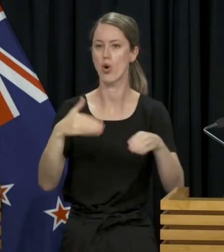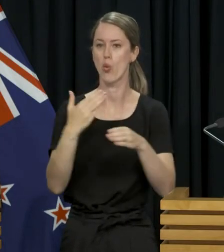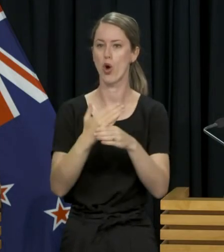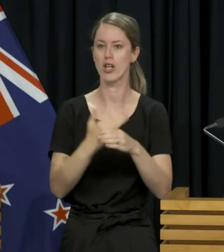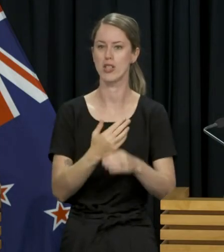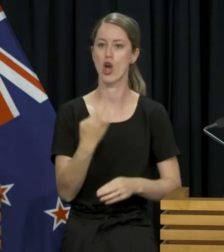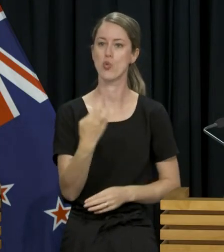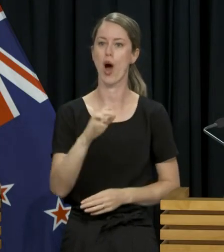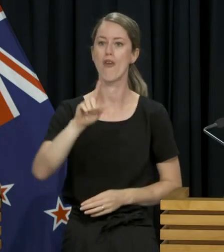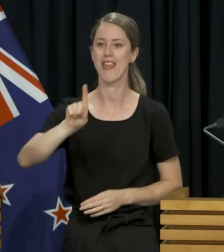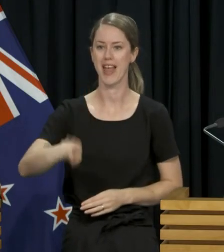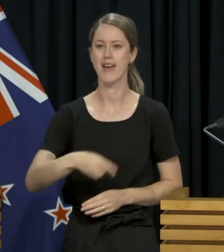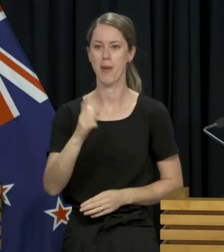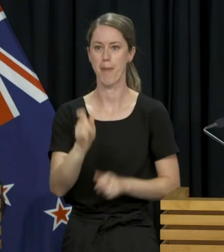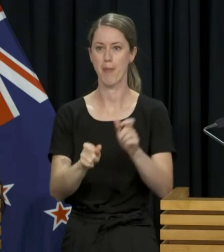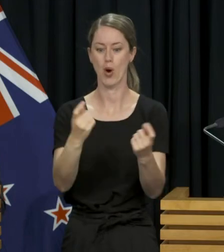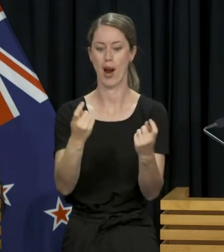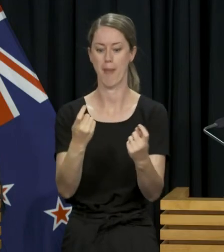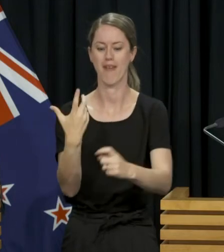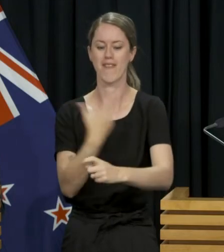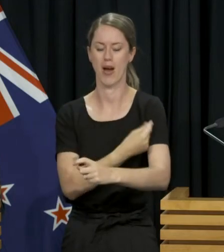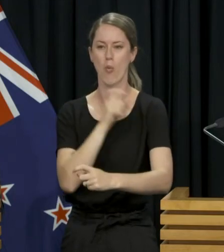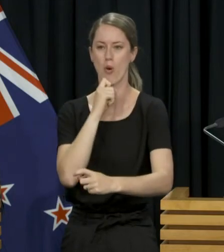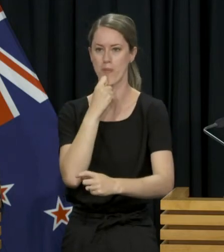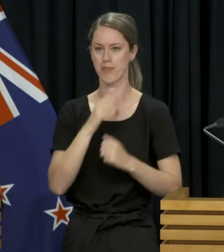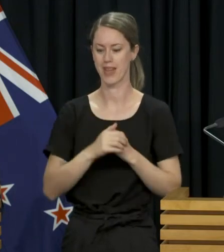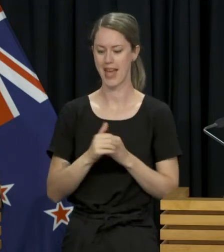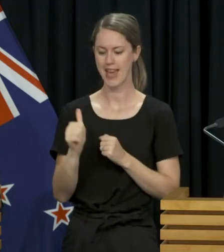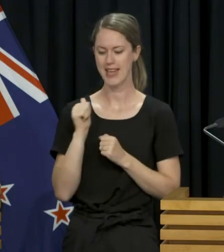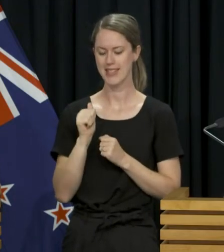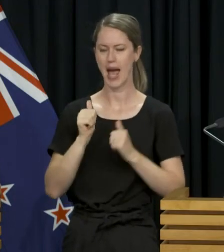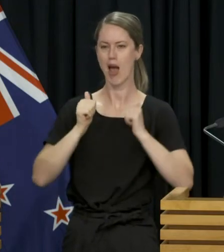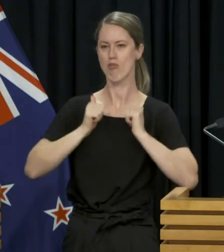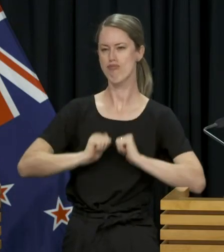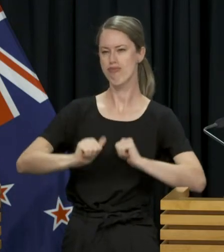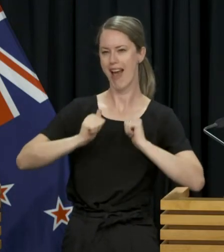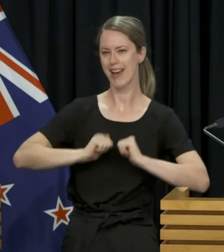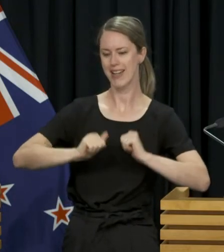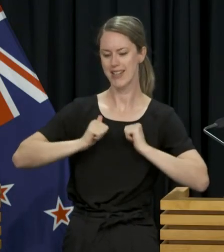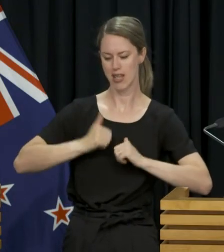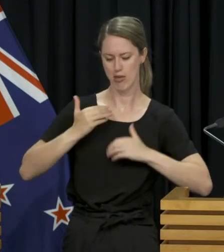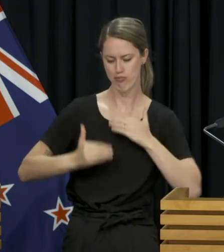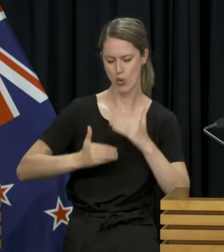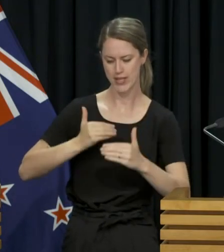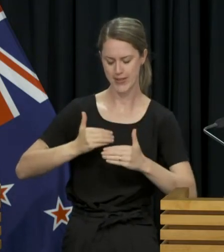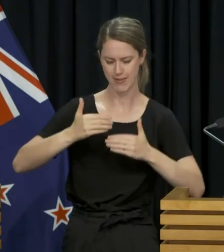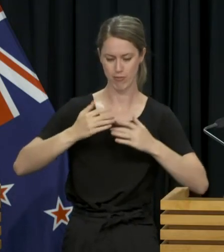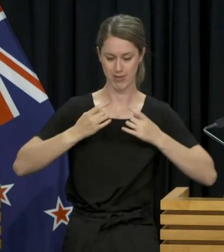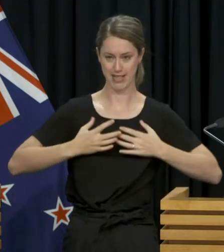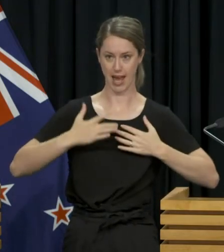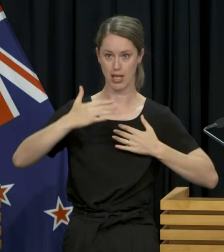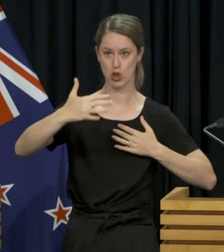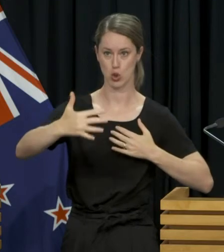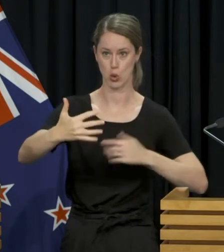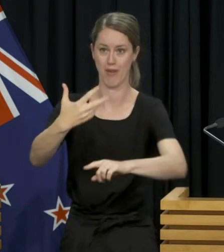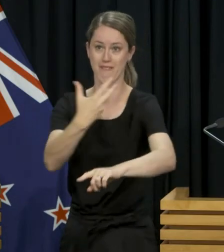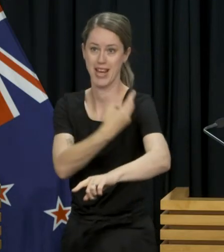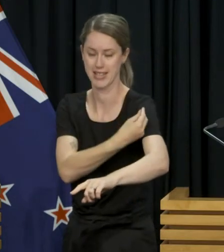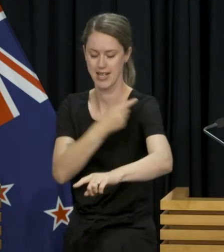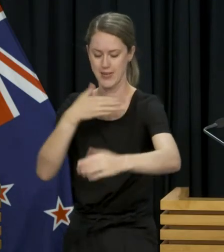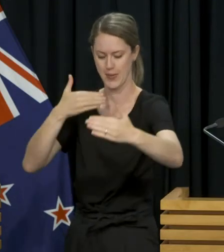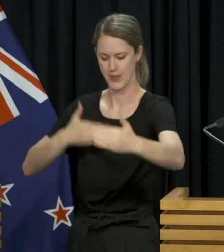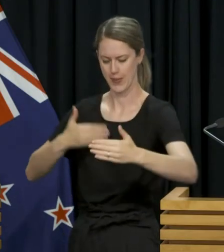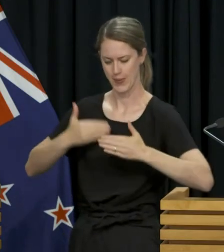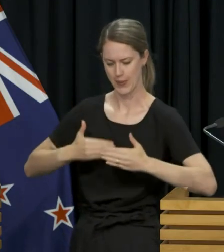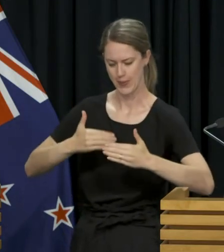we ran an end-to-end dry run of the process to make sure we're prepared for every potential scenario. That involved the